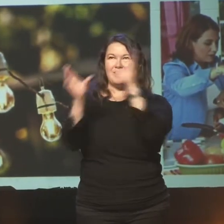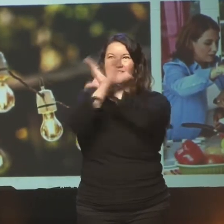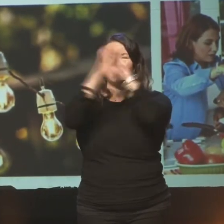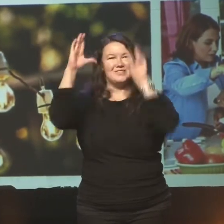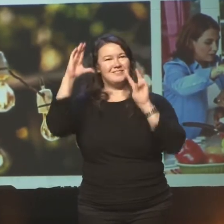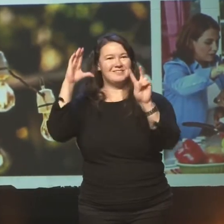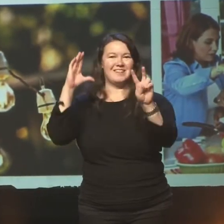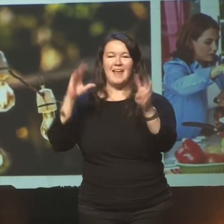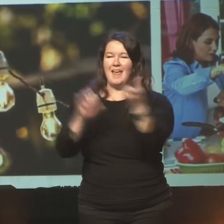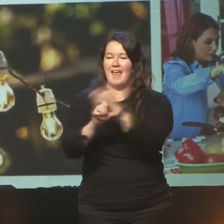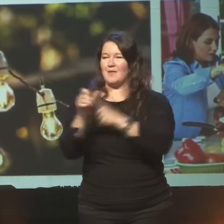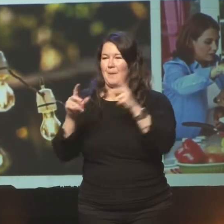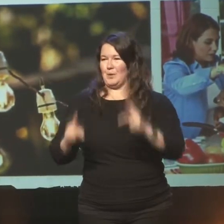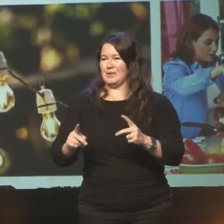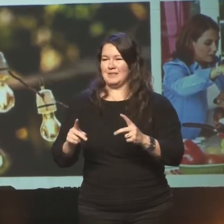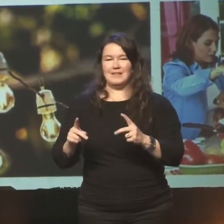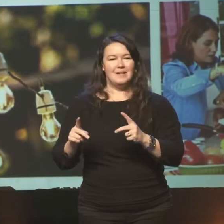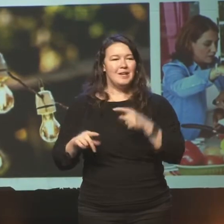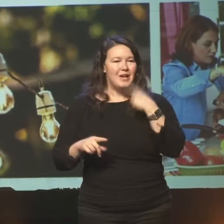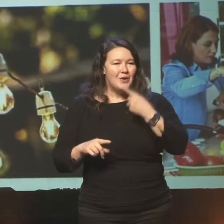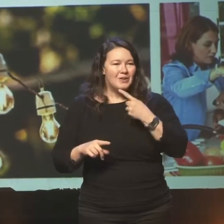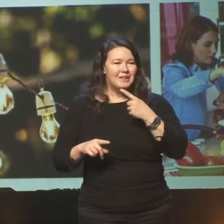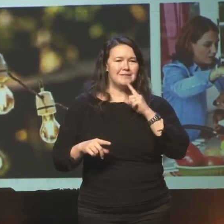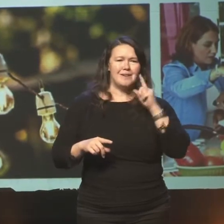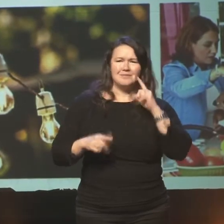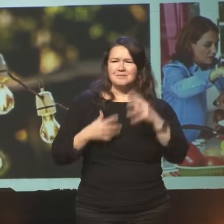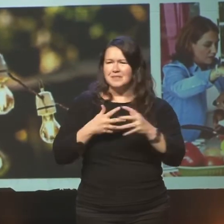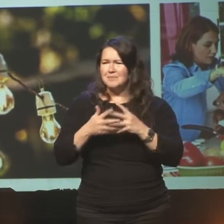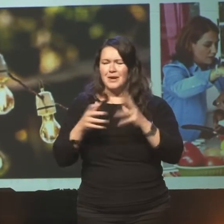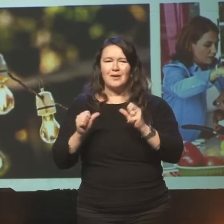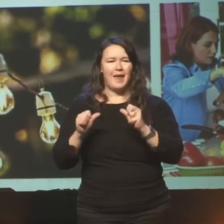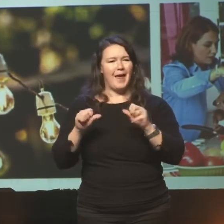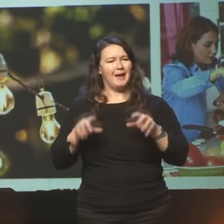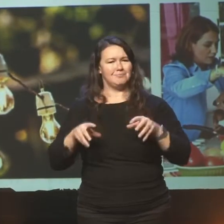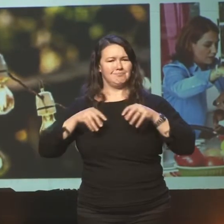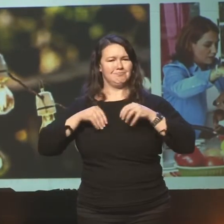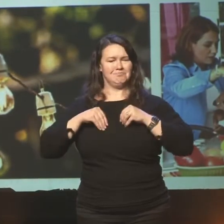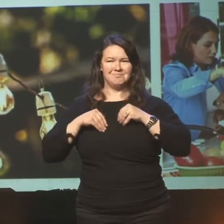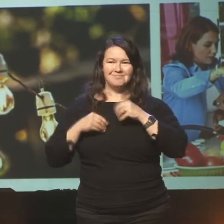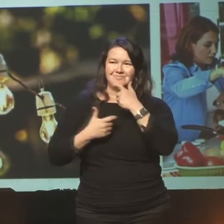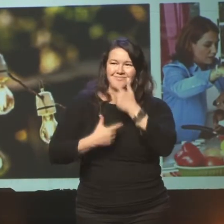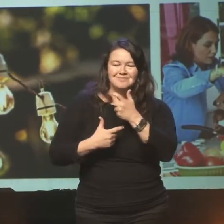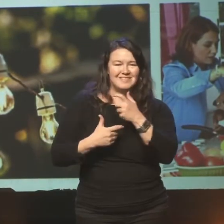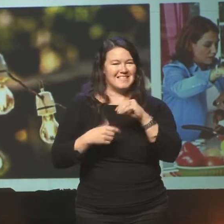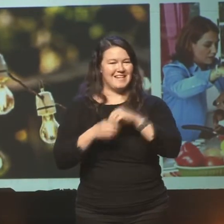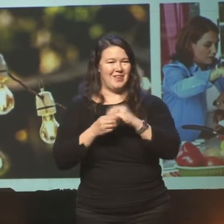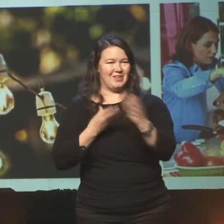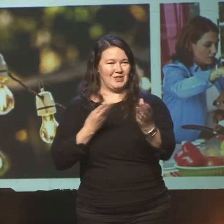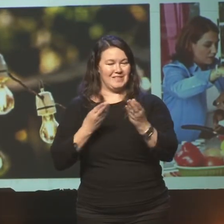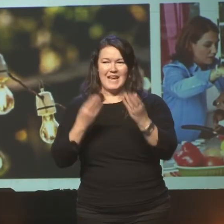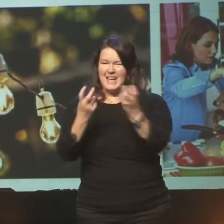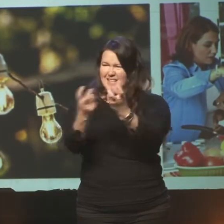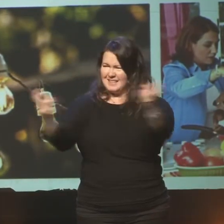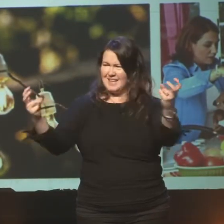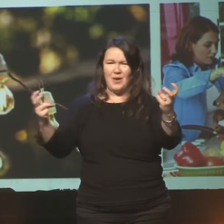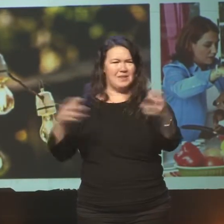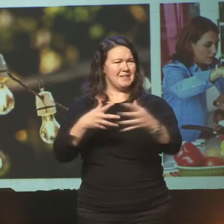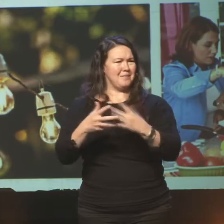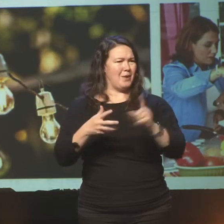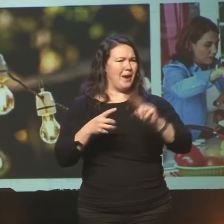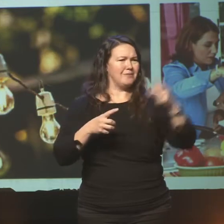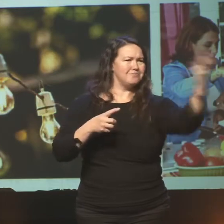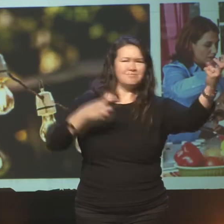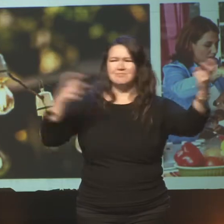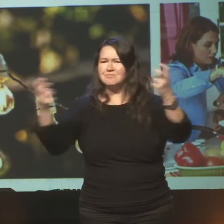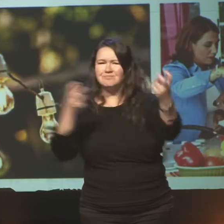so that every non-hearing person can experience our service and they can sit wherever they want to in the auditorium, just like our hearing community can. And you